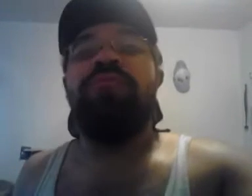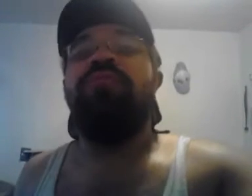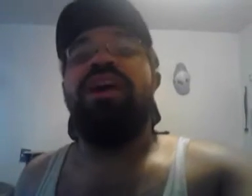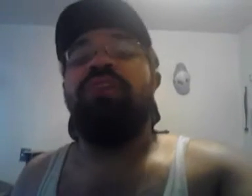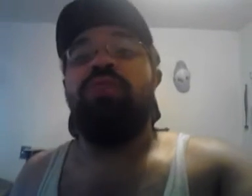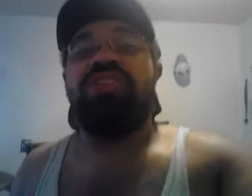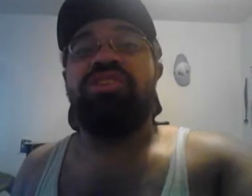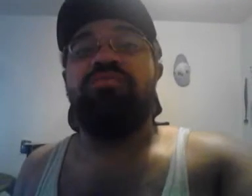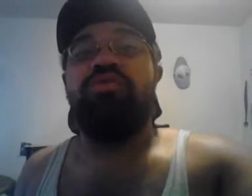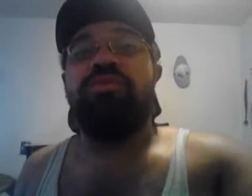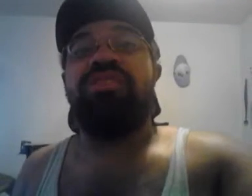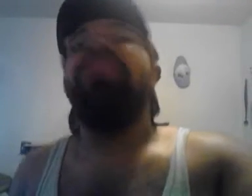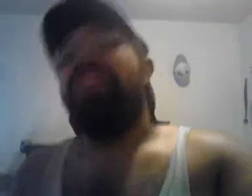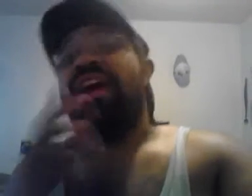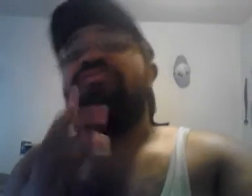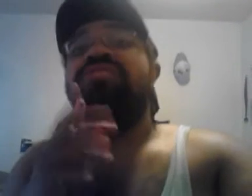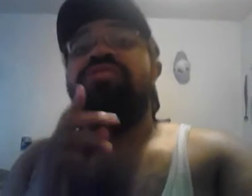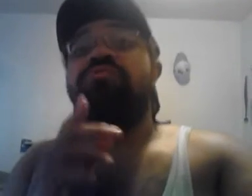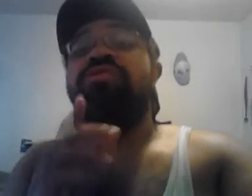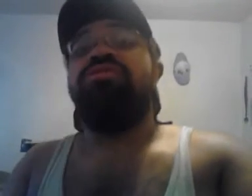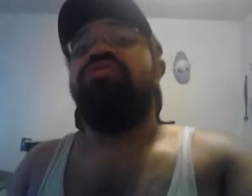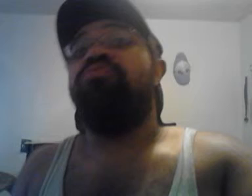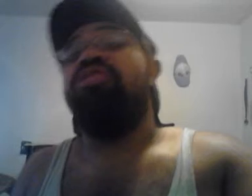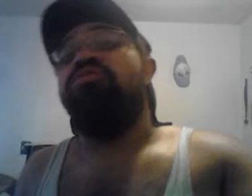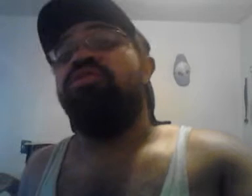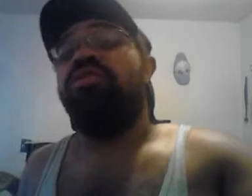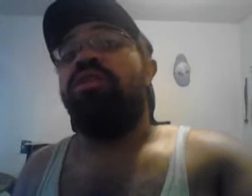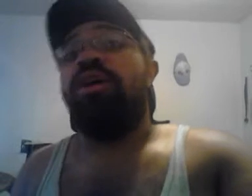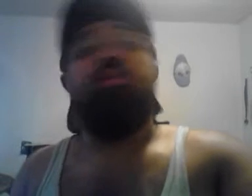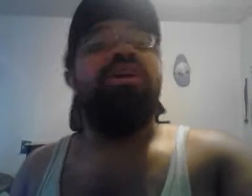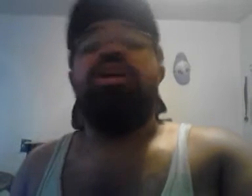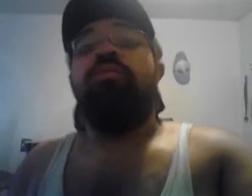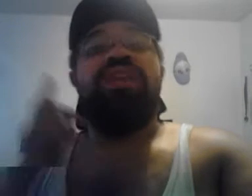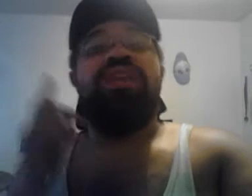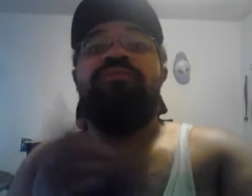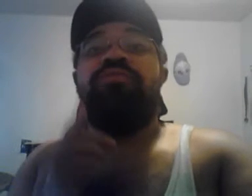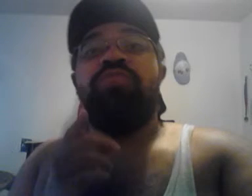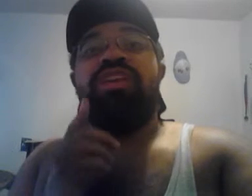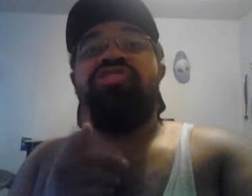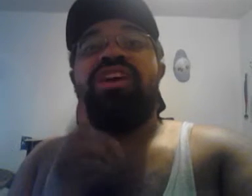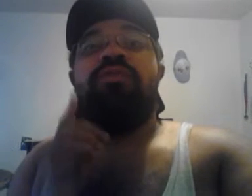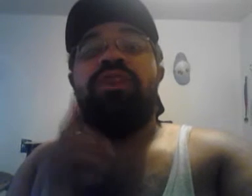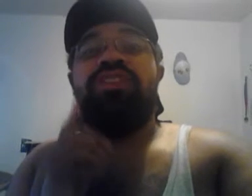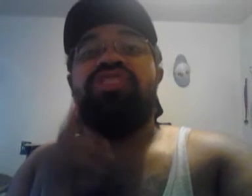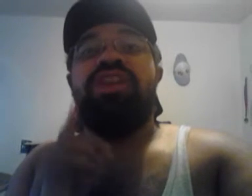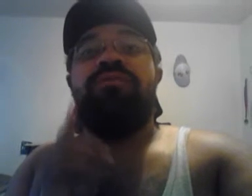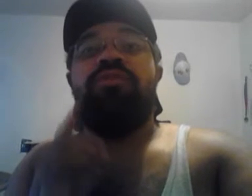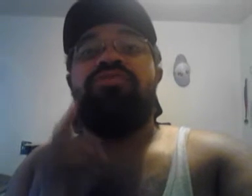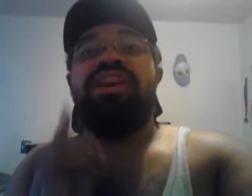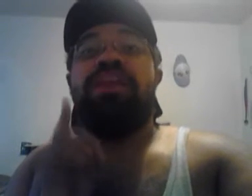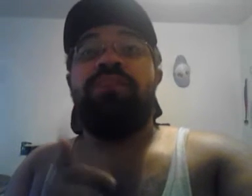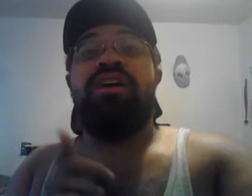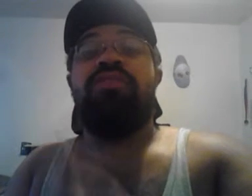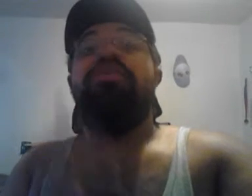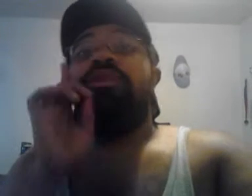why I didn't watch his movies. Now I see the real situation, what's going on. When that Che Go Unchained first came out,